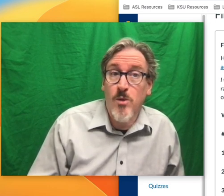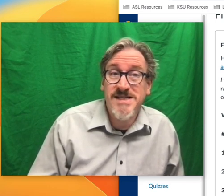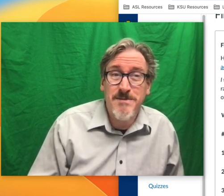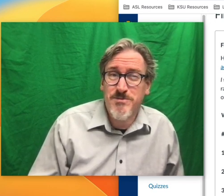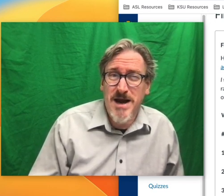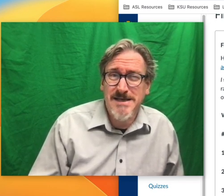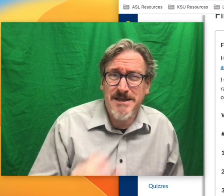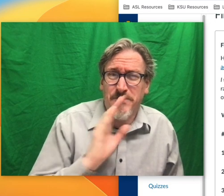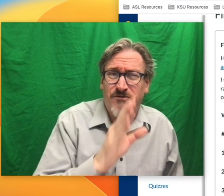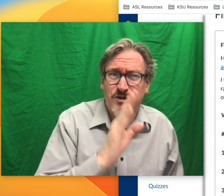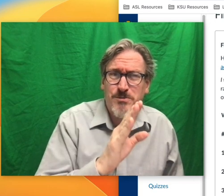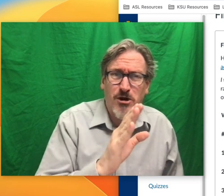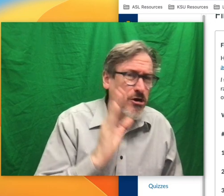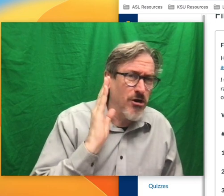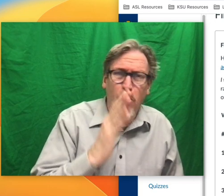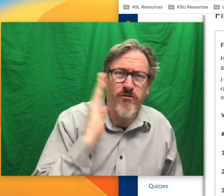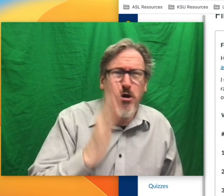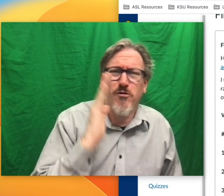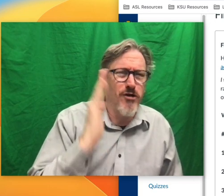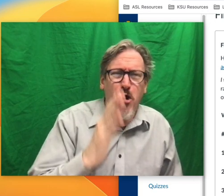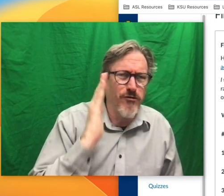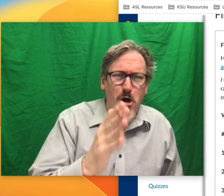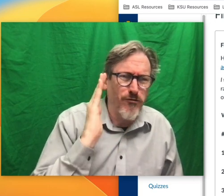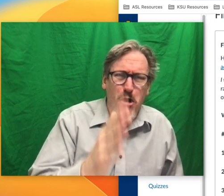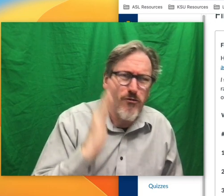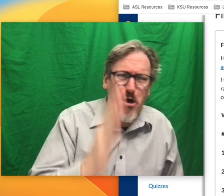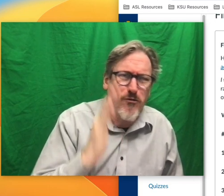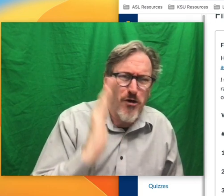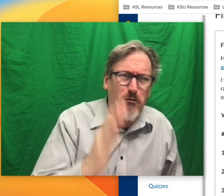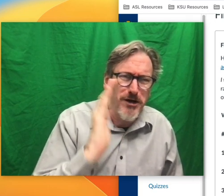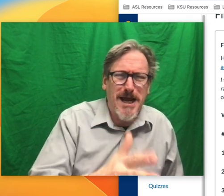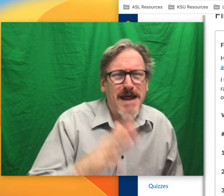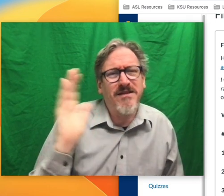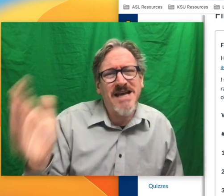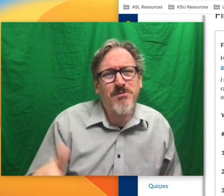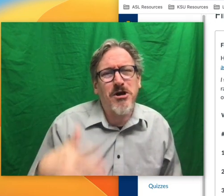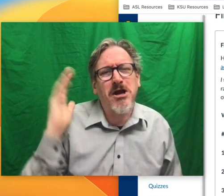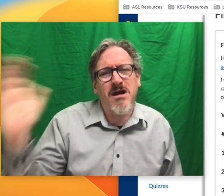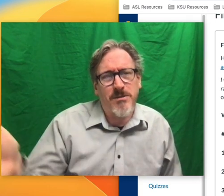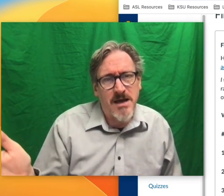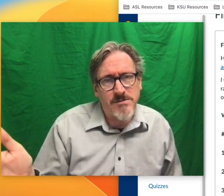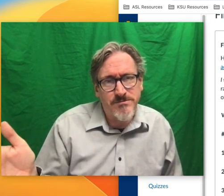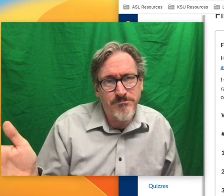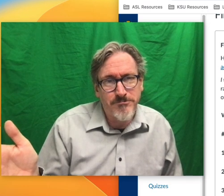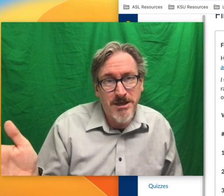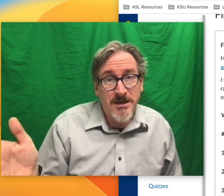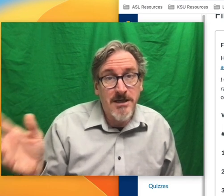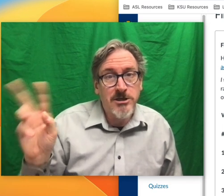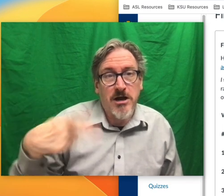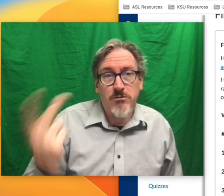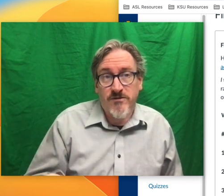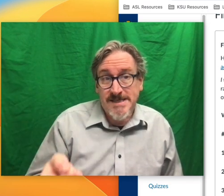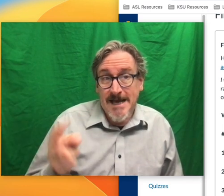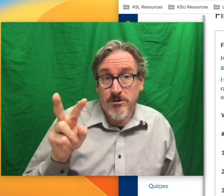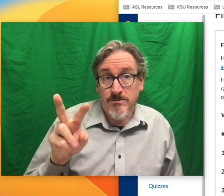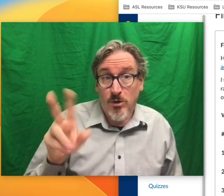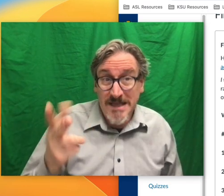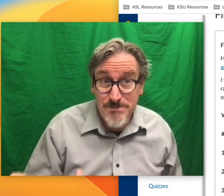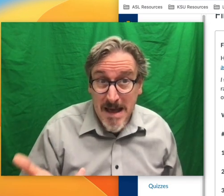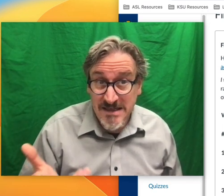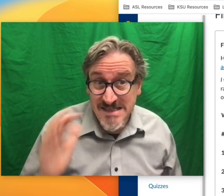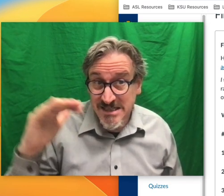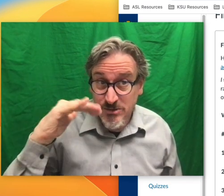we always end up practicing the first part over and over and over and over and over and over and over again, and the last part a couple times. Try to reverse that,